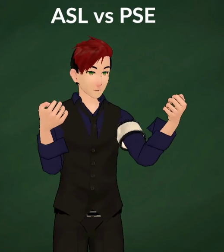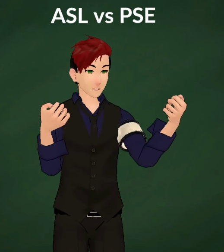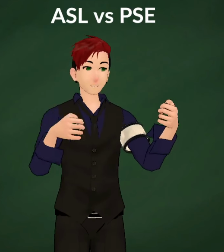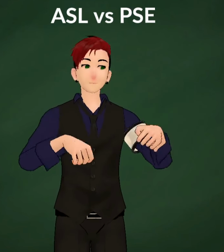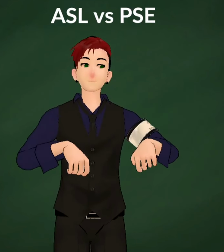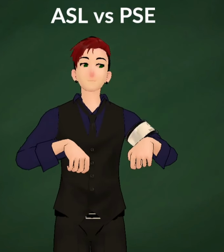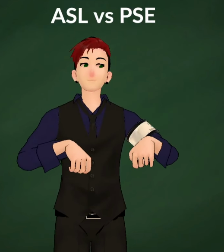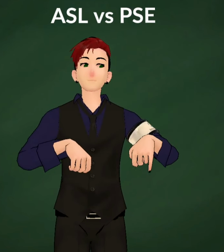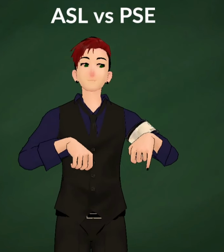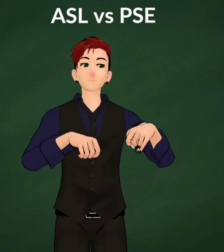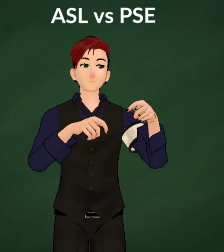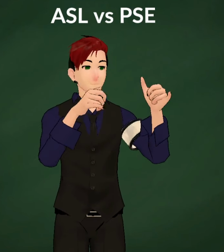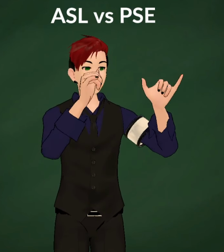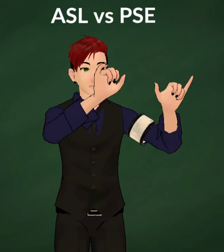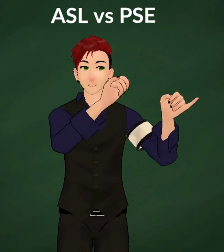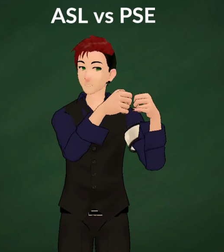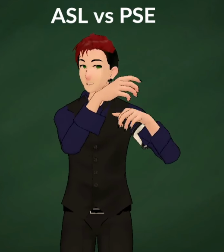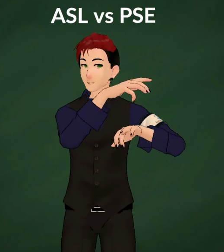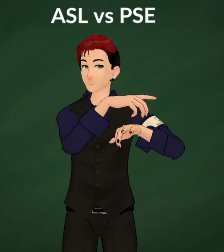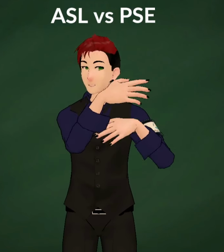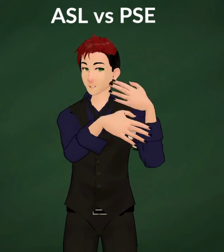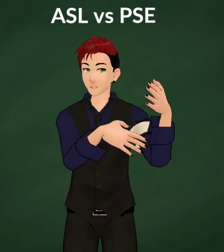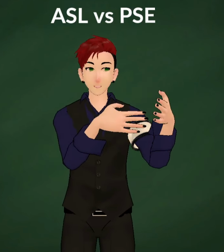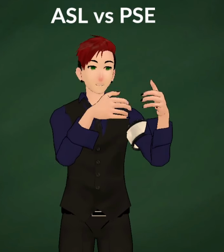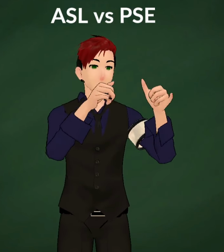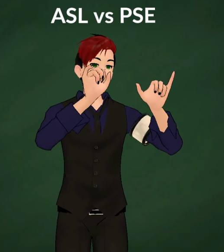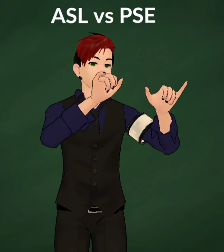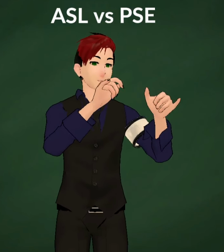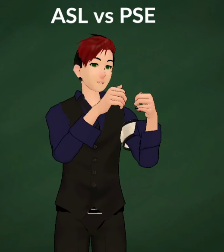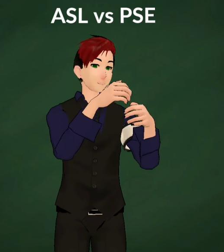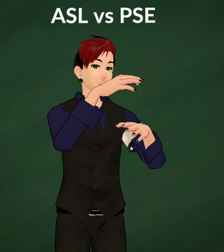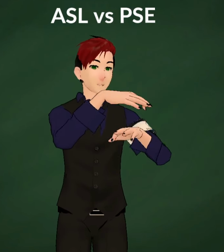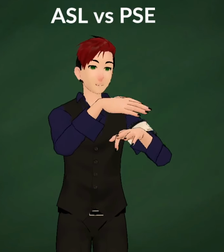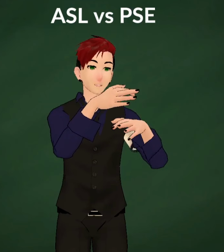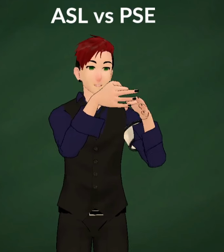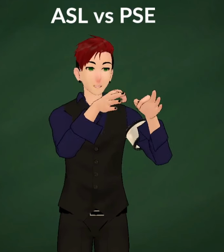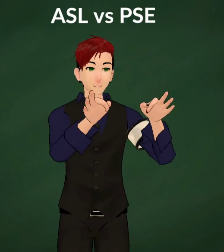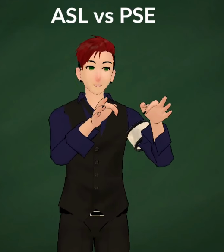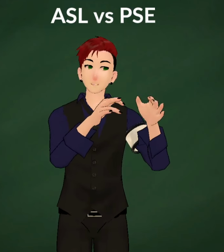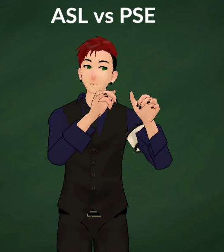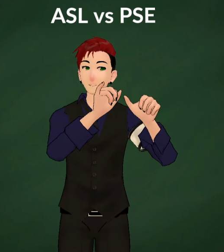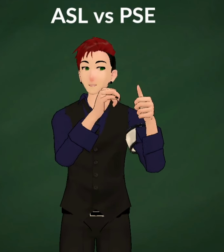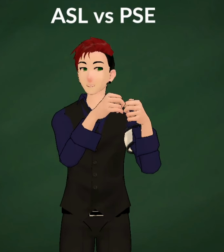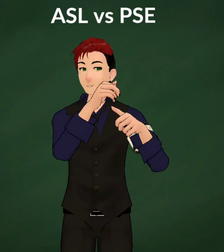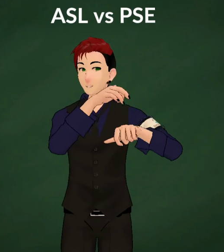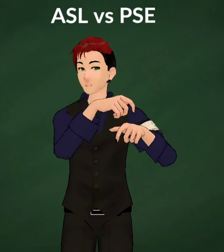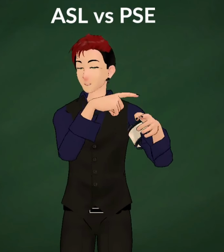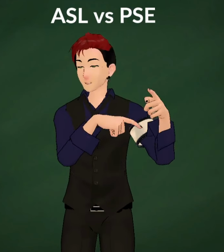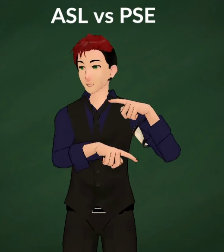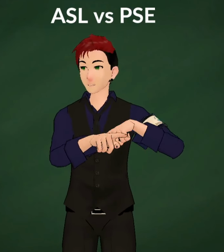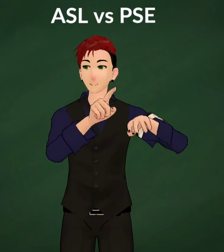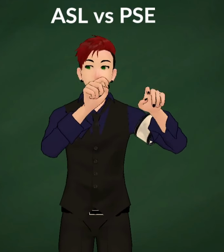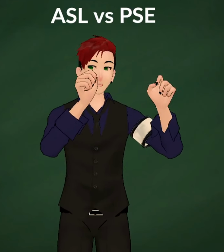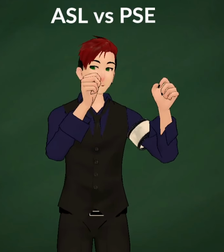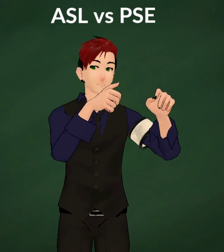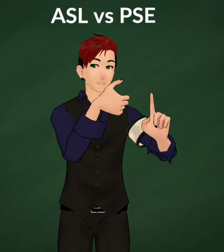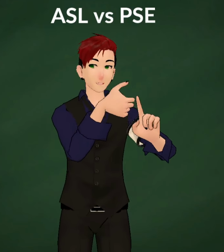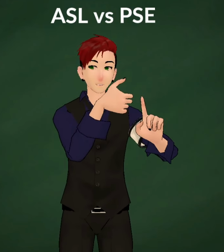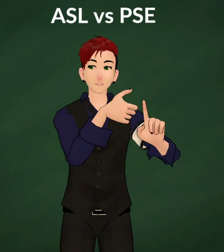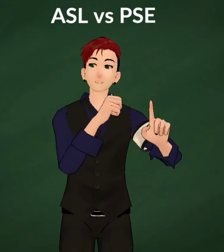it. But it stays in English order, it stays in English grammar, it stays with English signs. It is